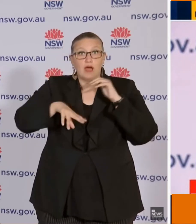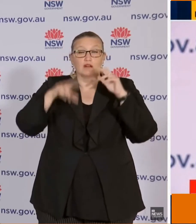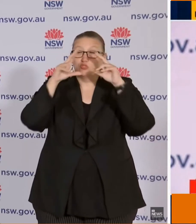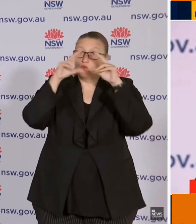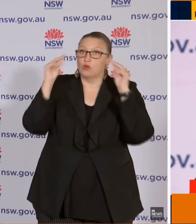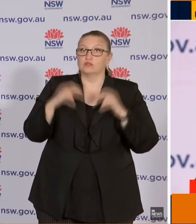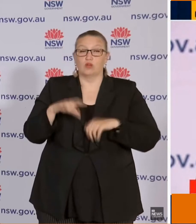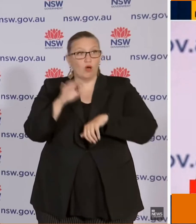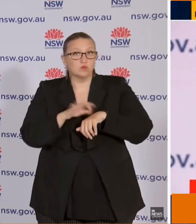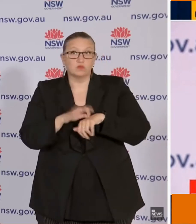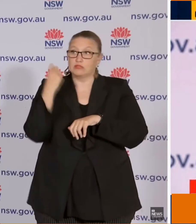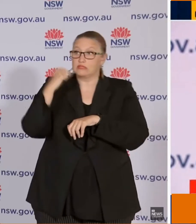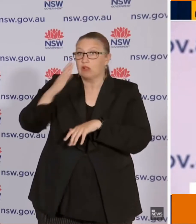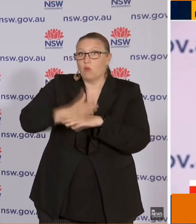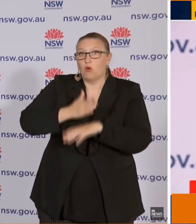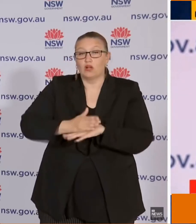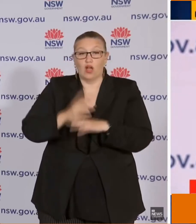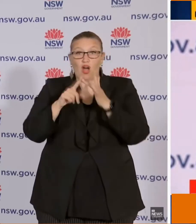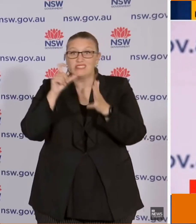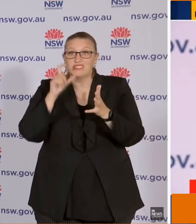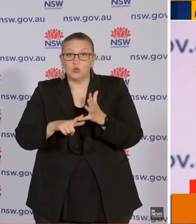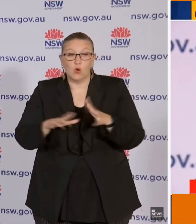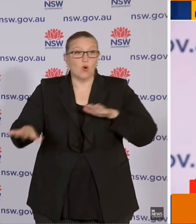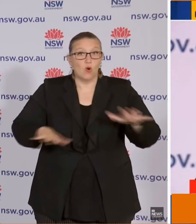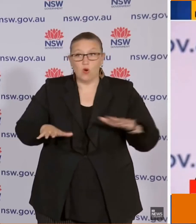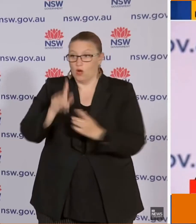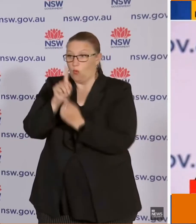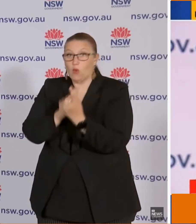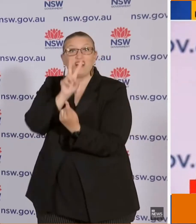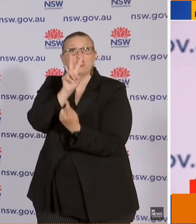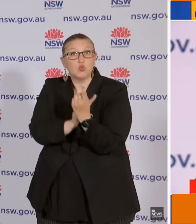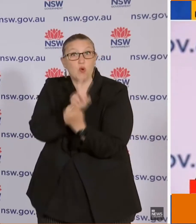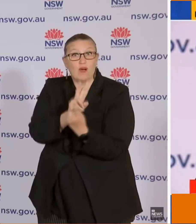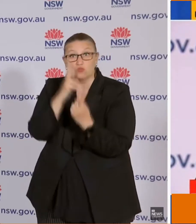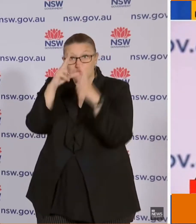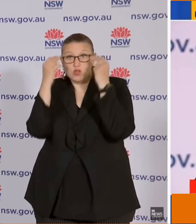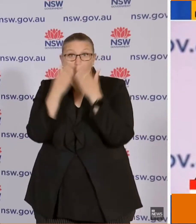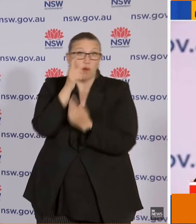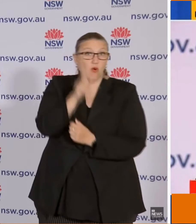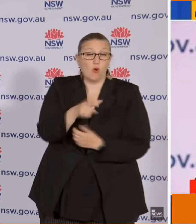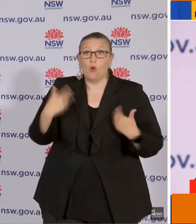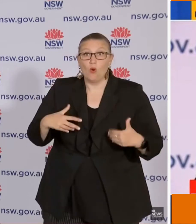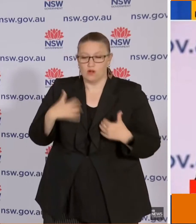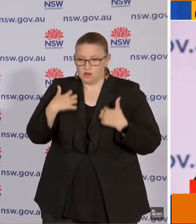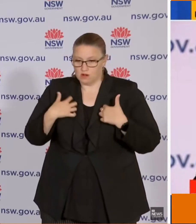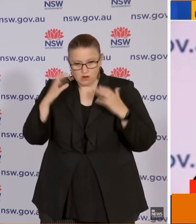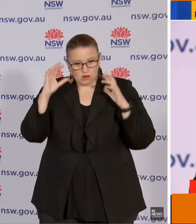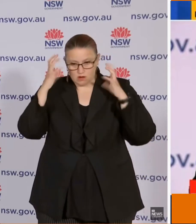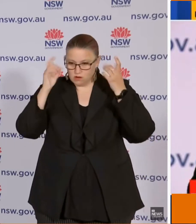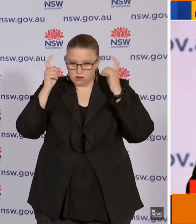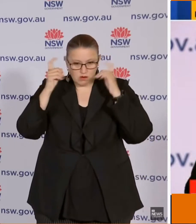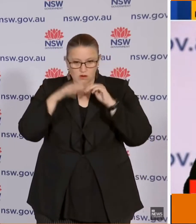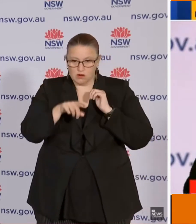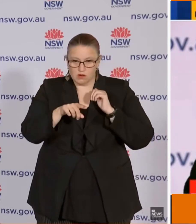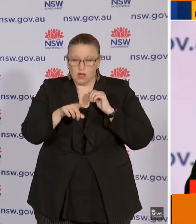most important figure for us to look at is the number of people in hospital and the number of people vaccinated. That is it. Because